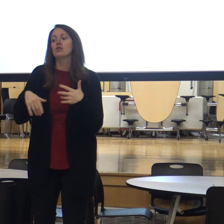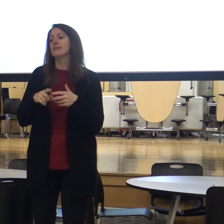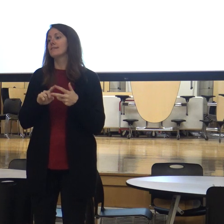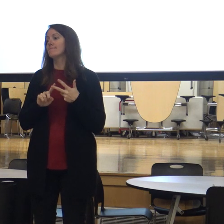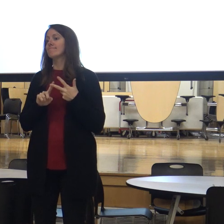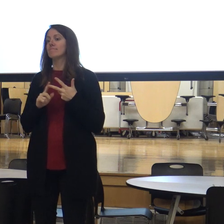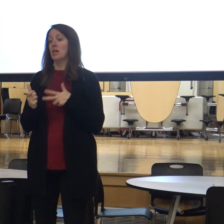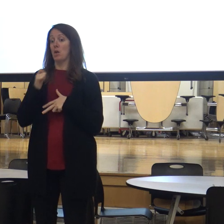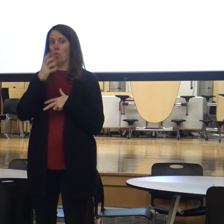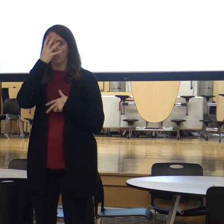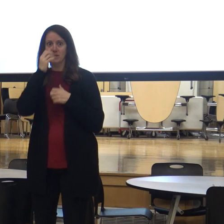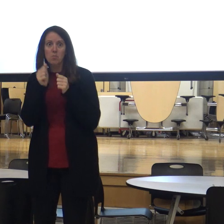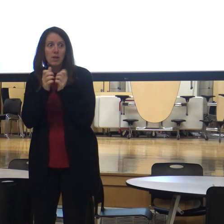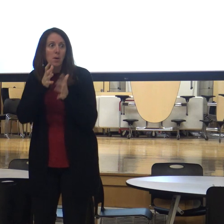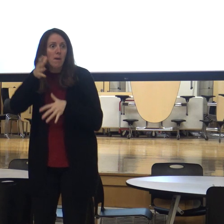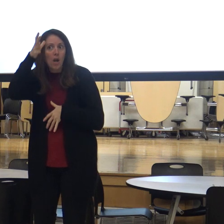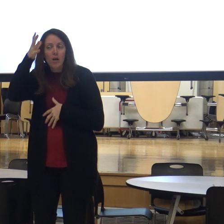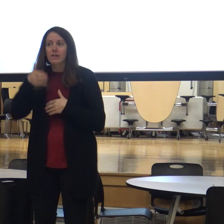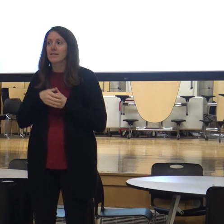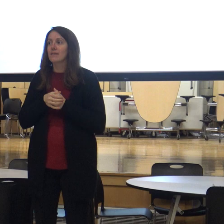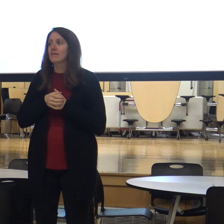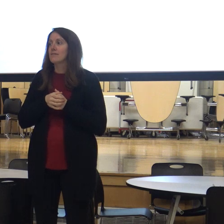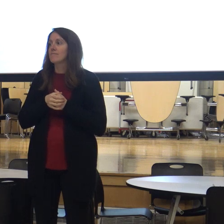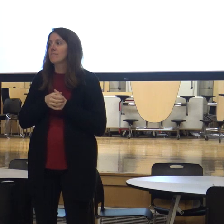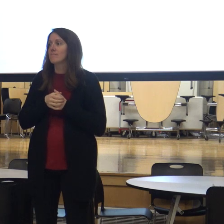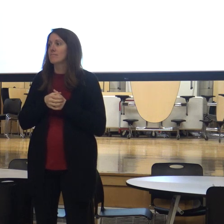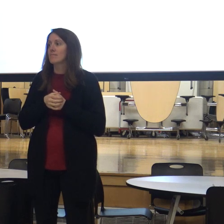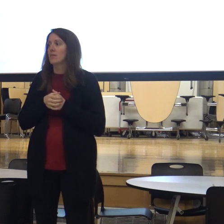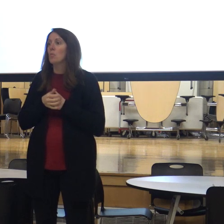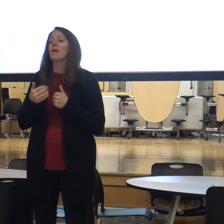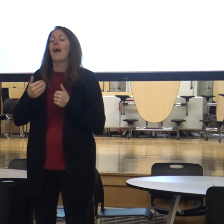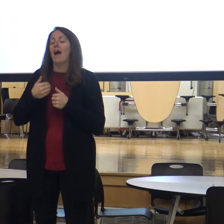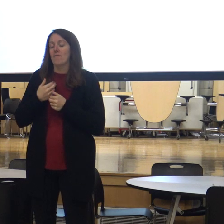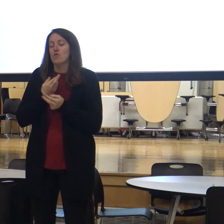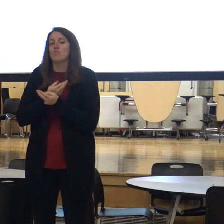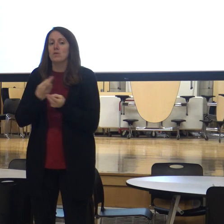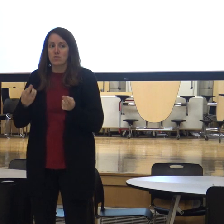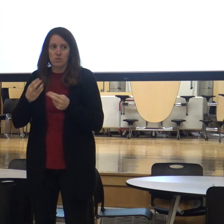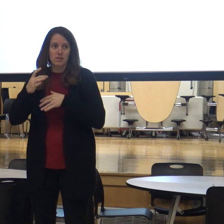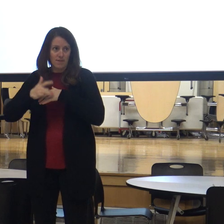won't go to bed without you. Right there's resources available.